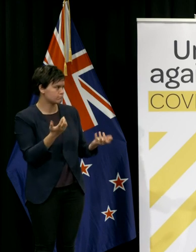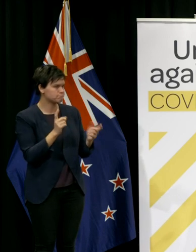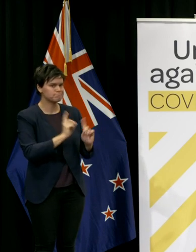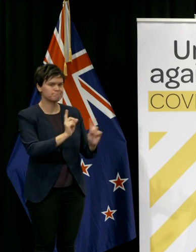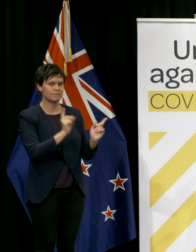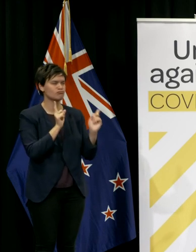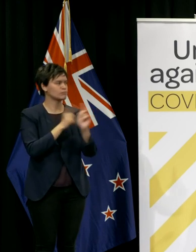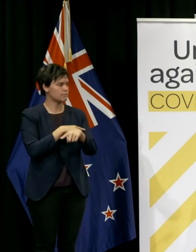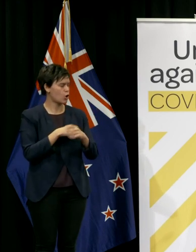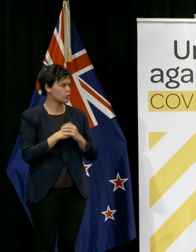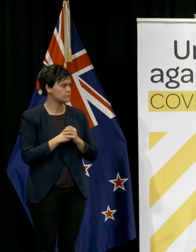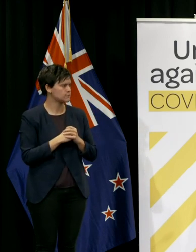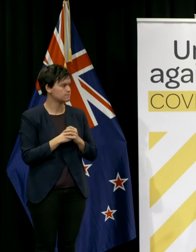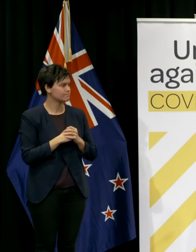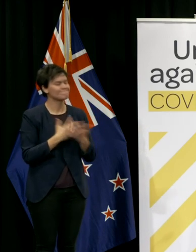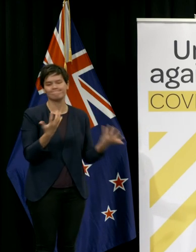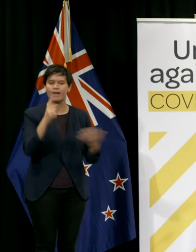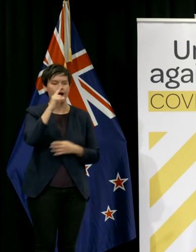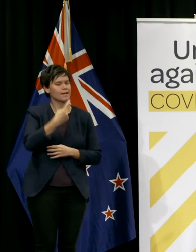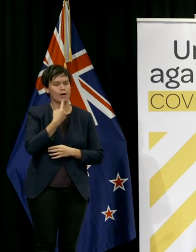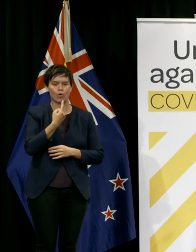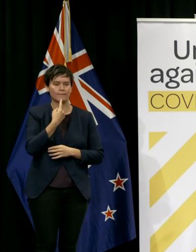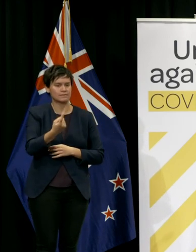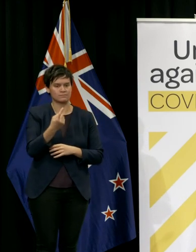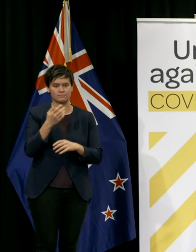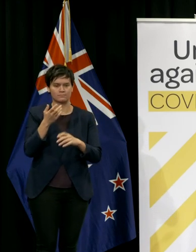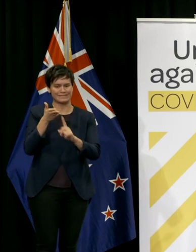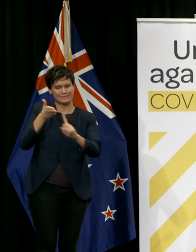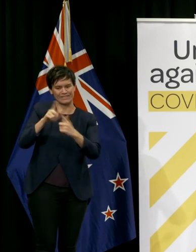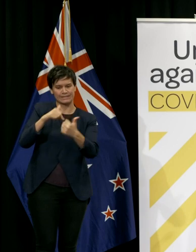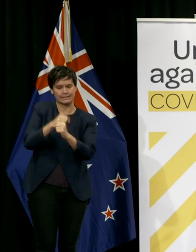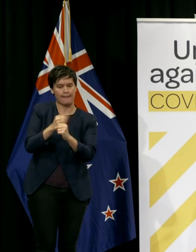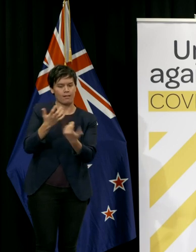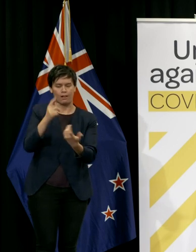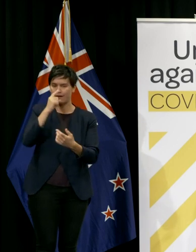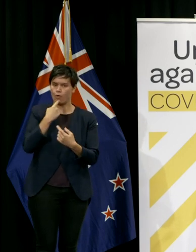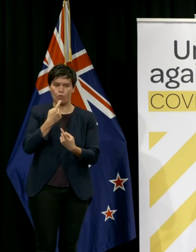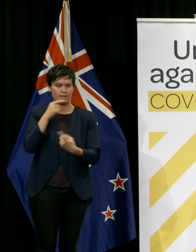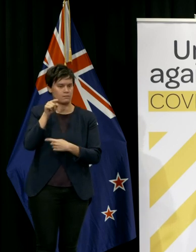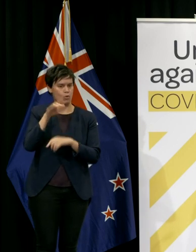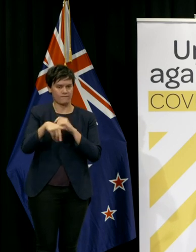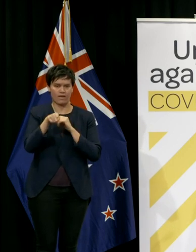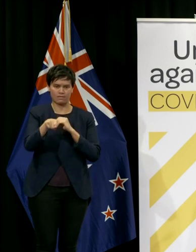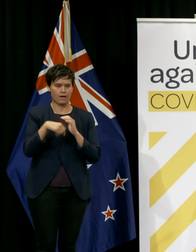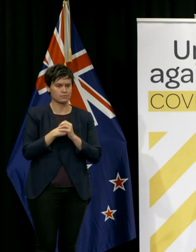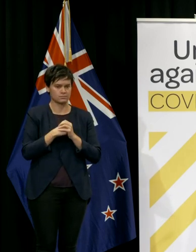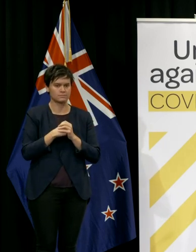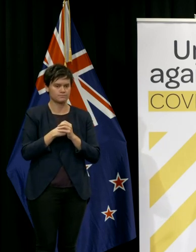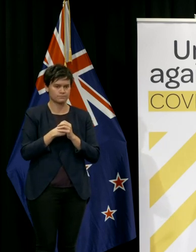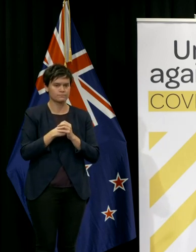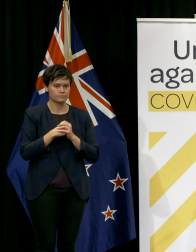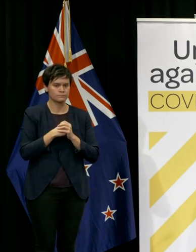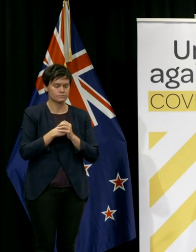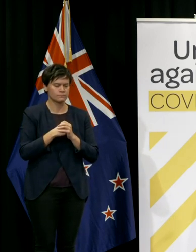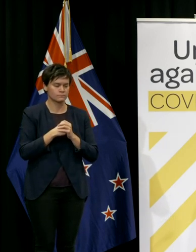something, how does that... I can't comment on a particular case, but I'm sure that as we both circulate and make